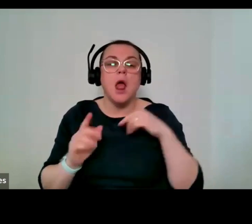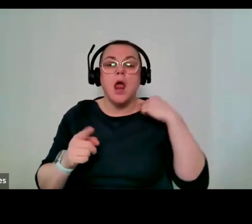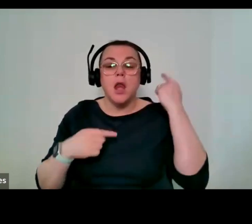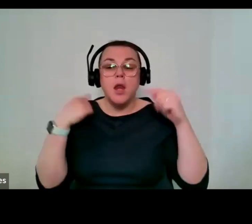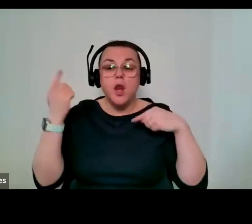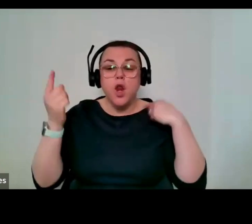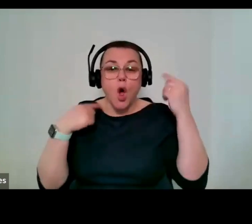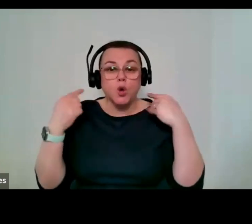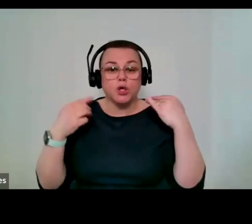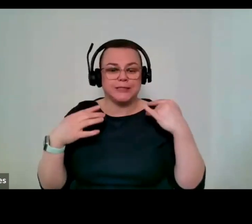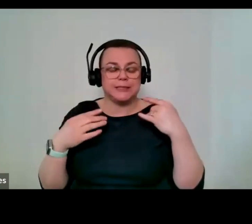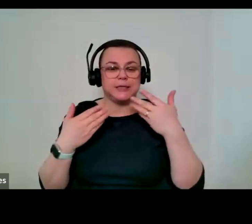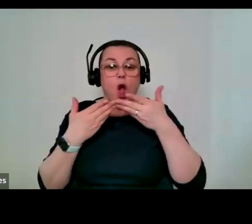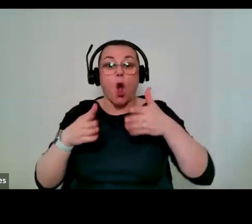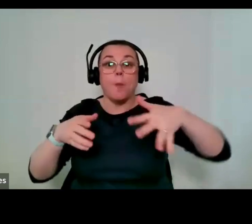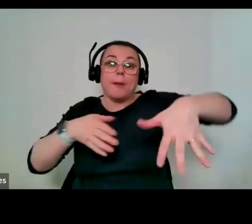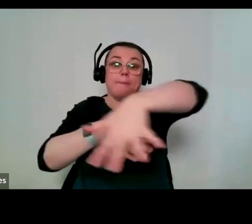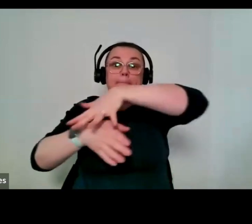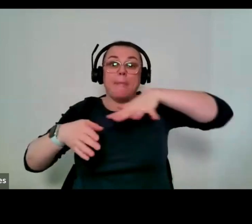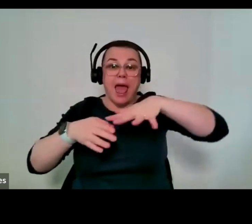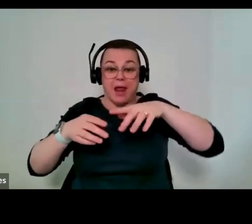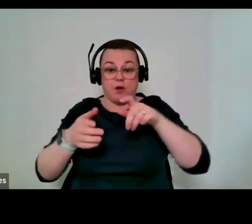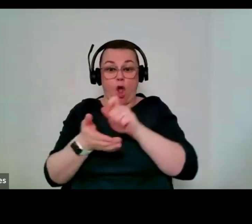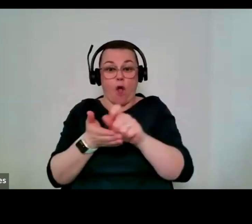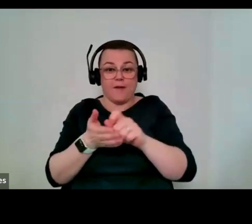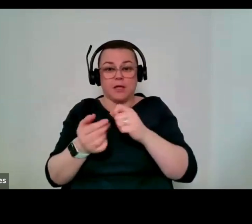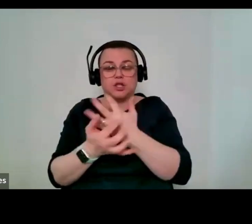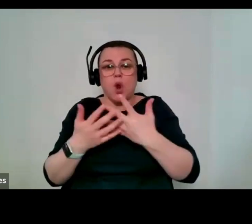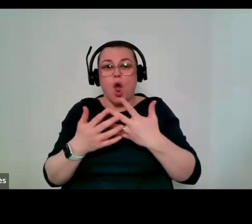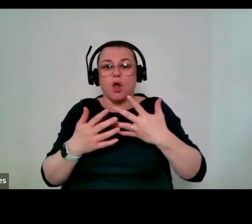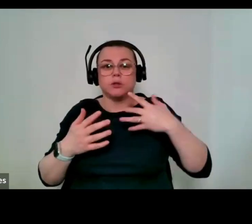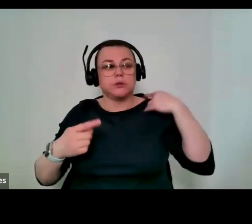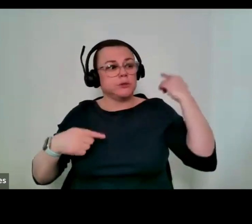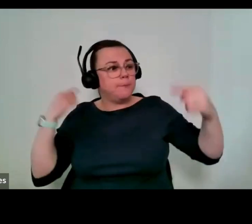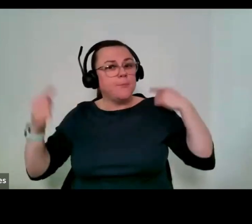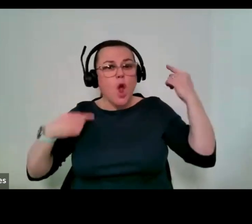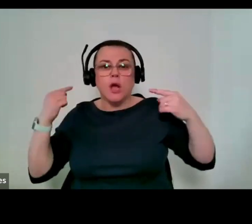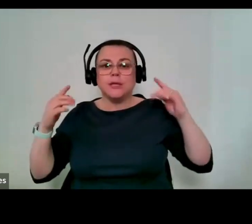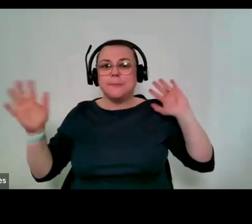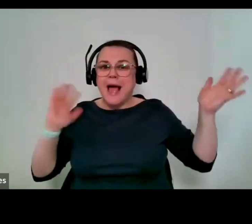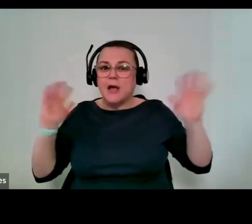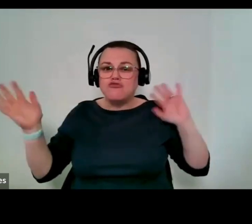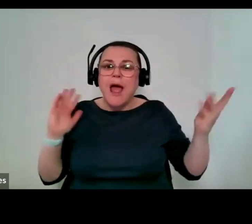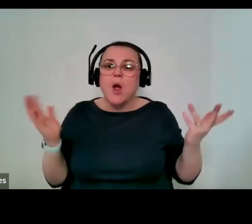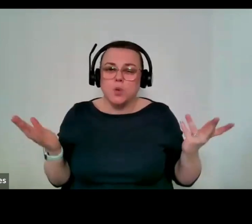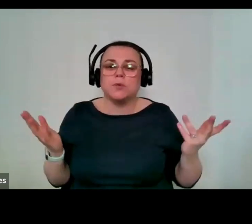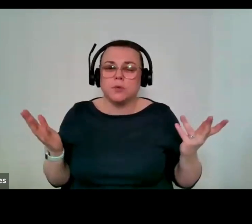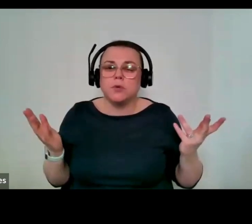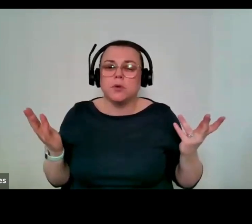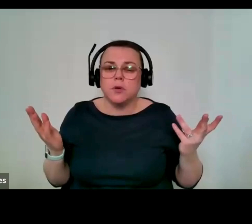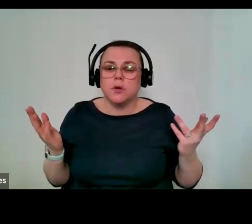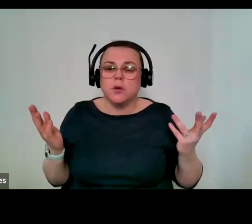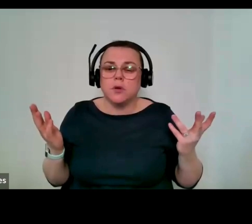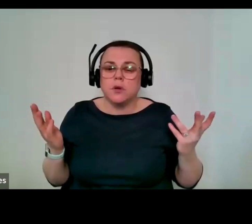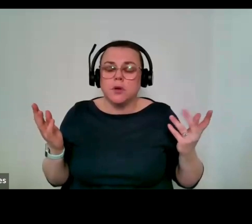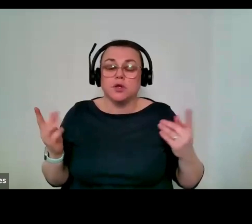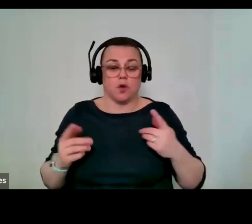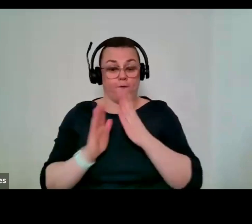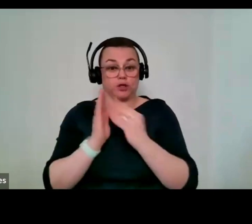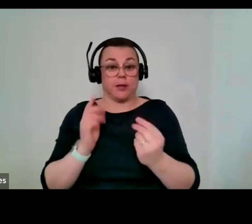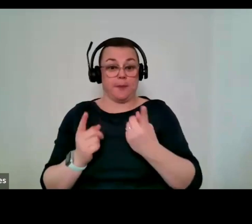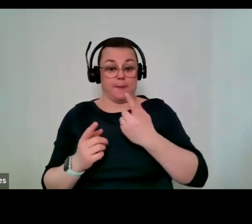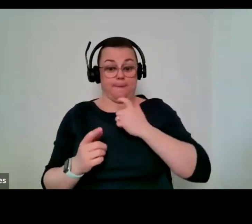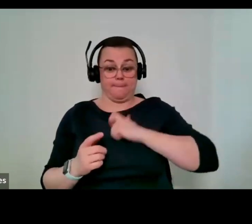noisy open-plan office with lots of background noise. So if you take someone like me who